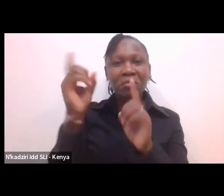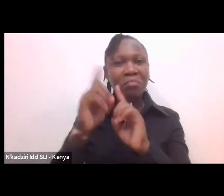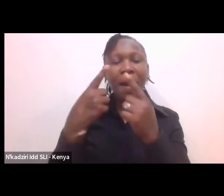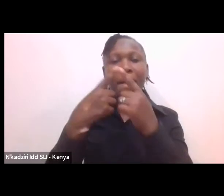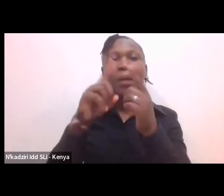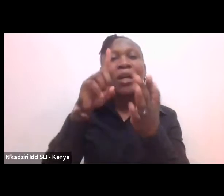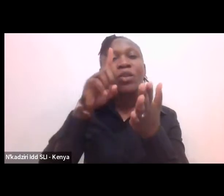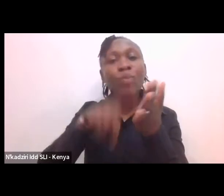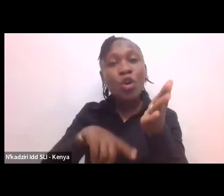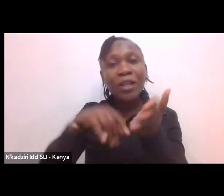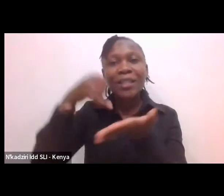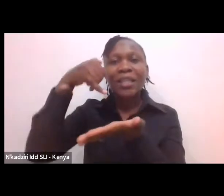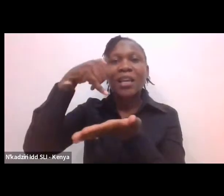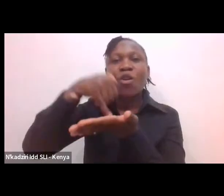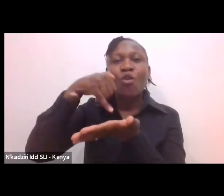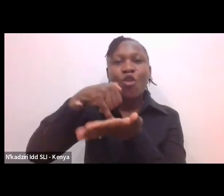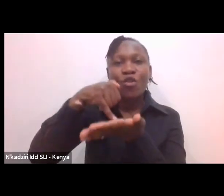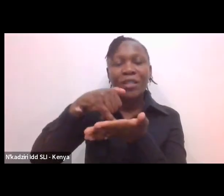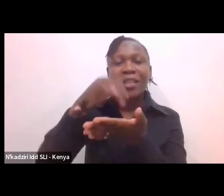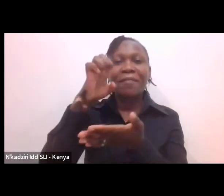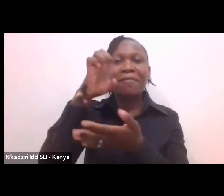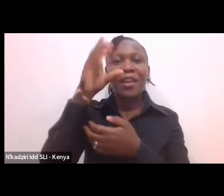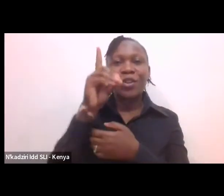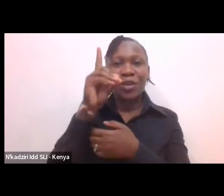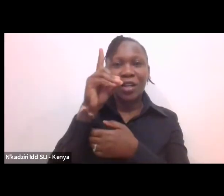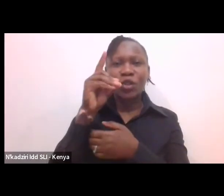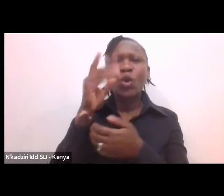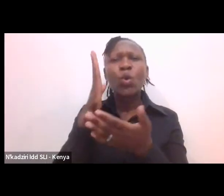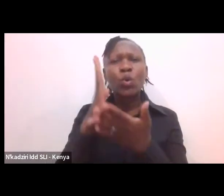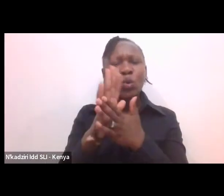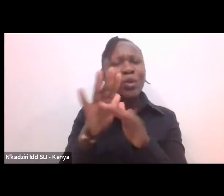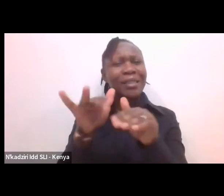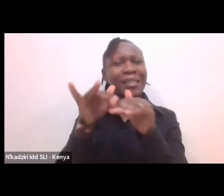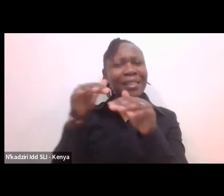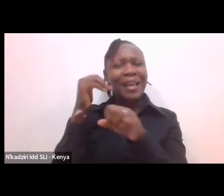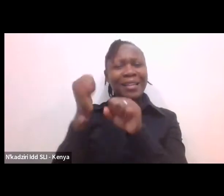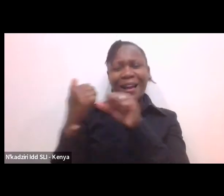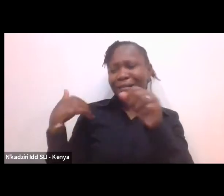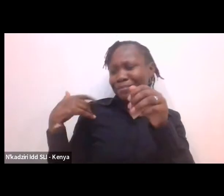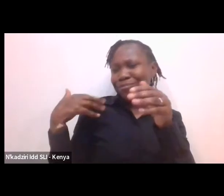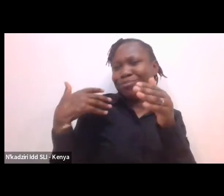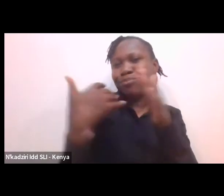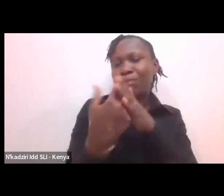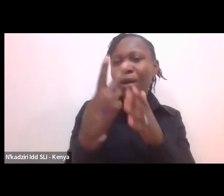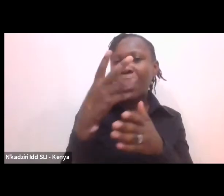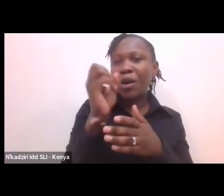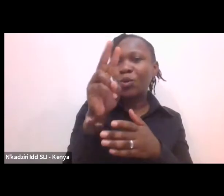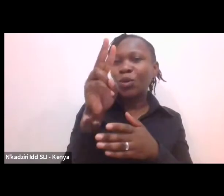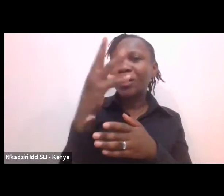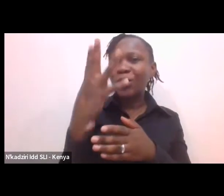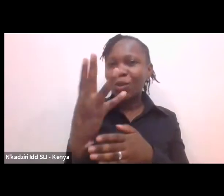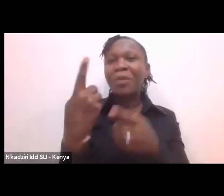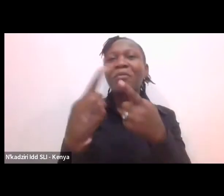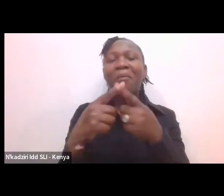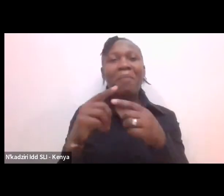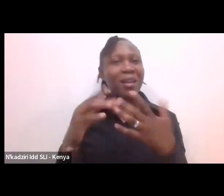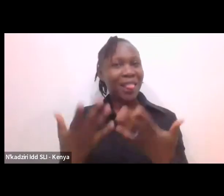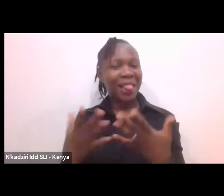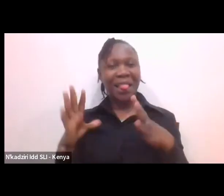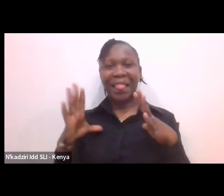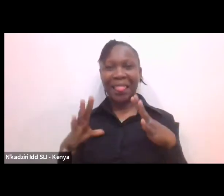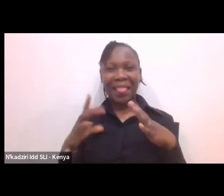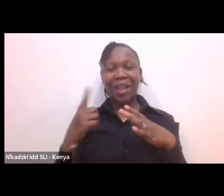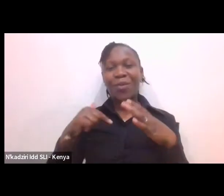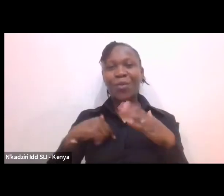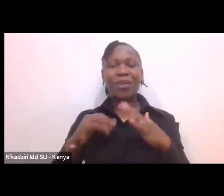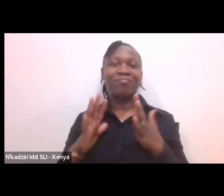education. It's a shame that it's taken us to 2024, but let's celebrate that we're here and that we're able to start moving